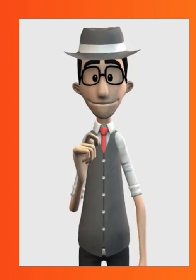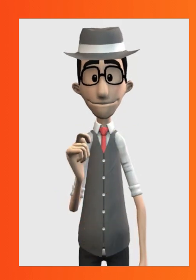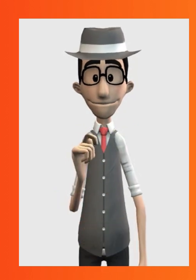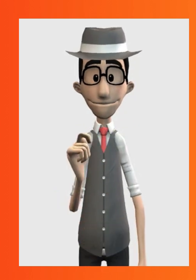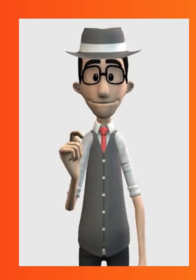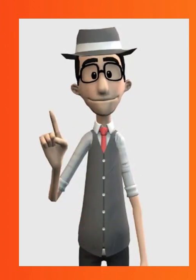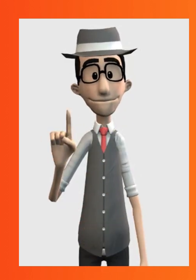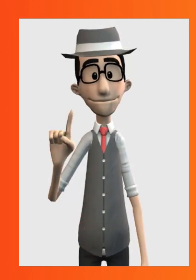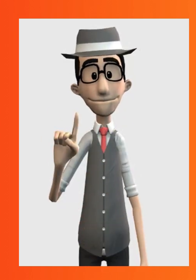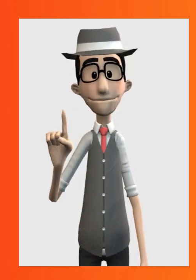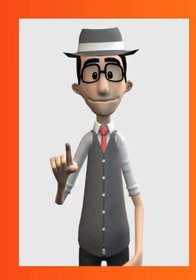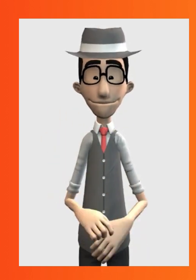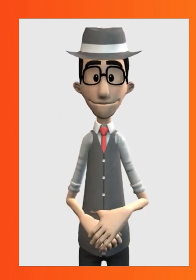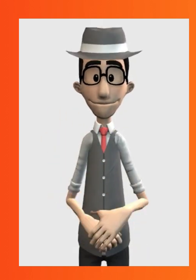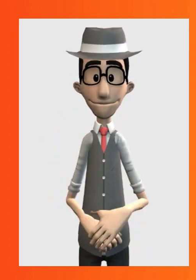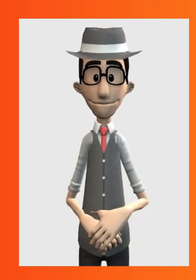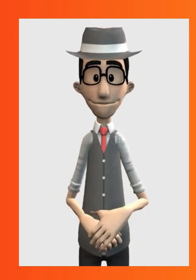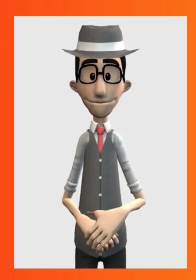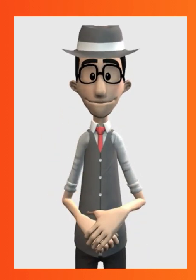Where is the bathroom?